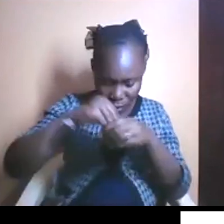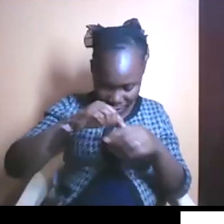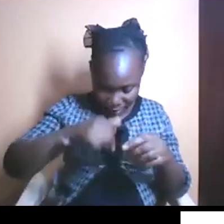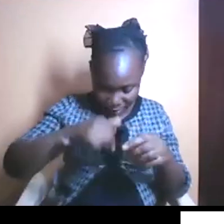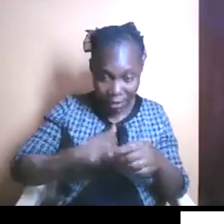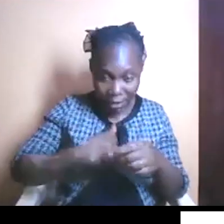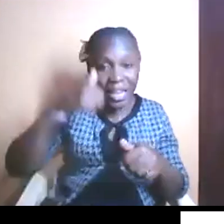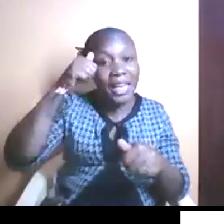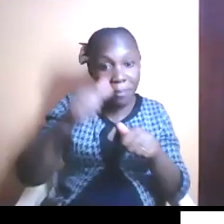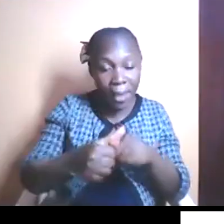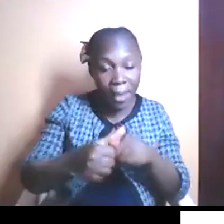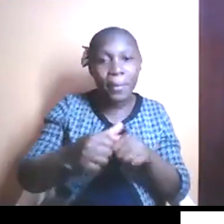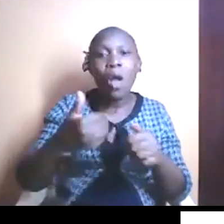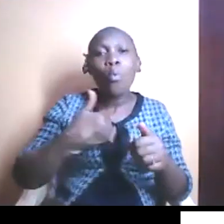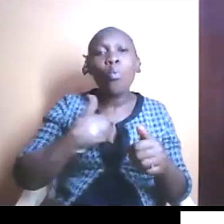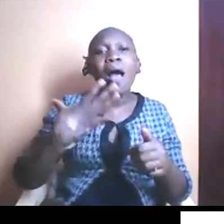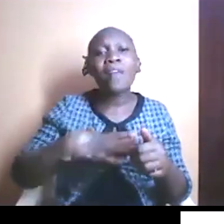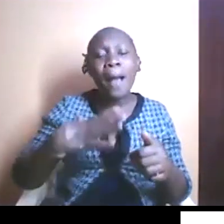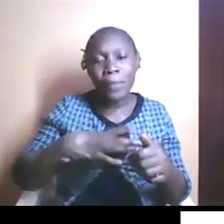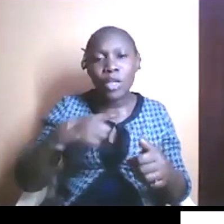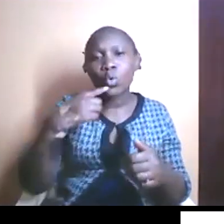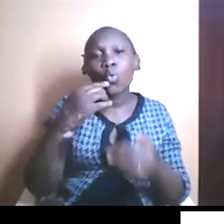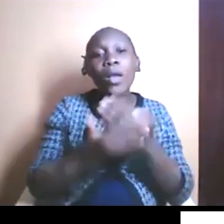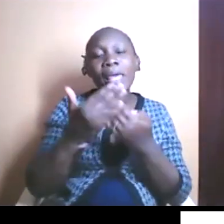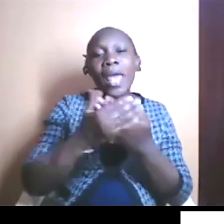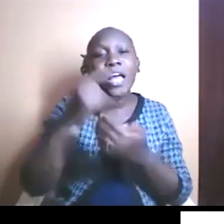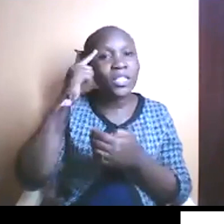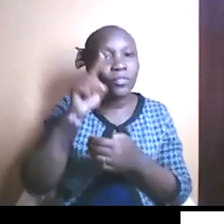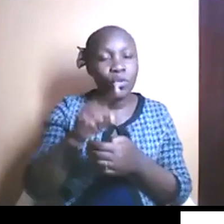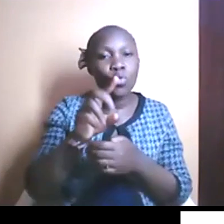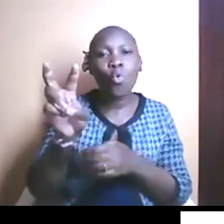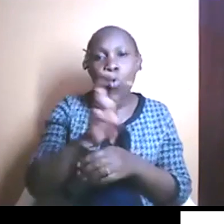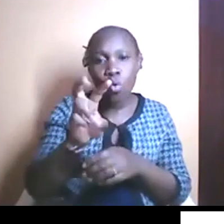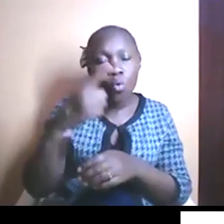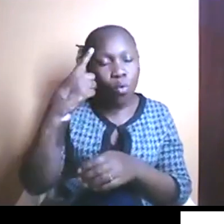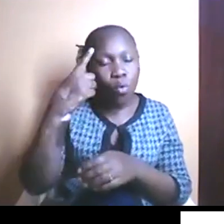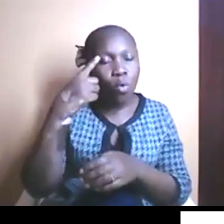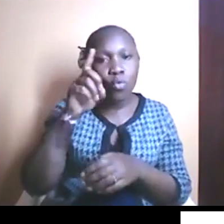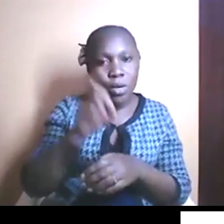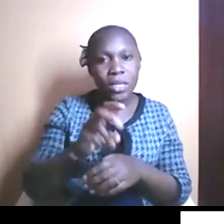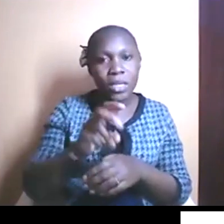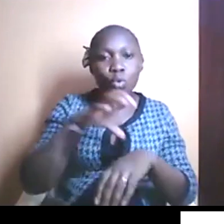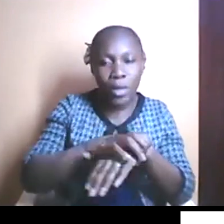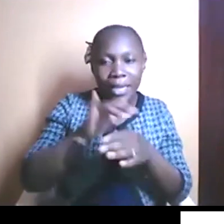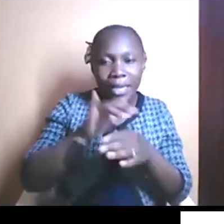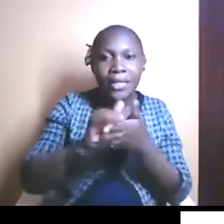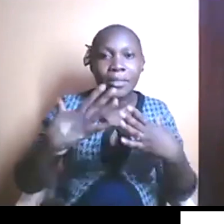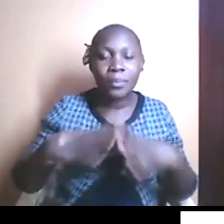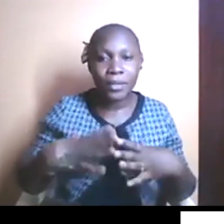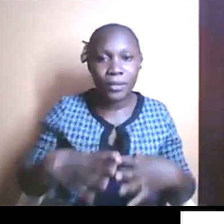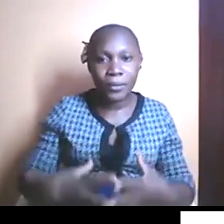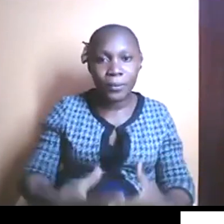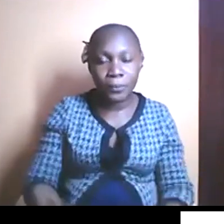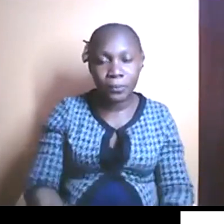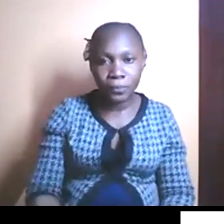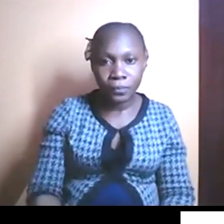to locate them. I hope that helps. That does. Allow me to ask a question that came,